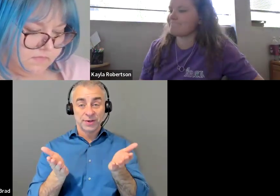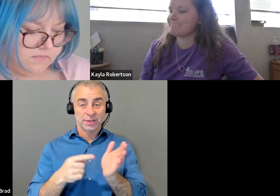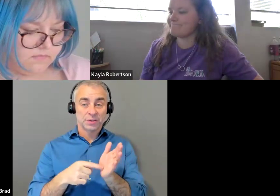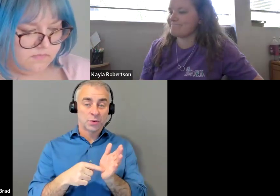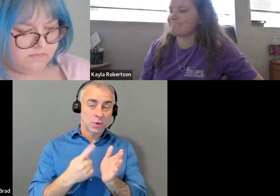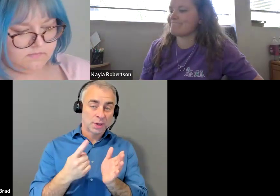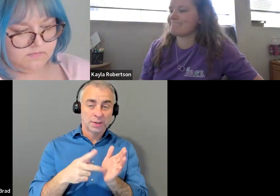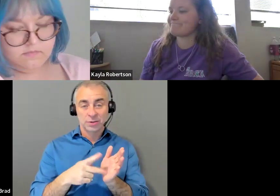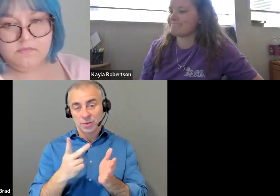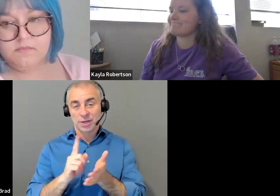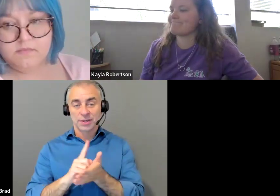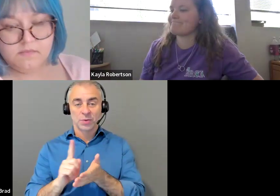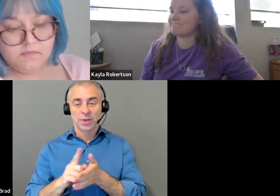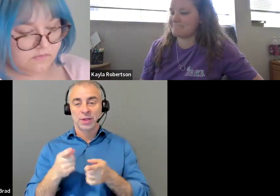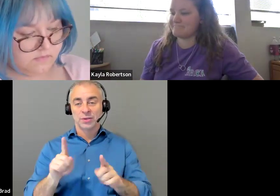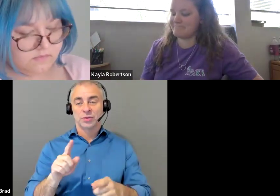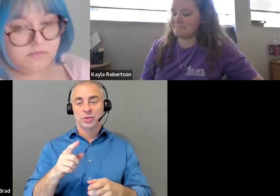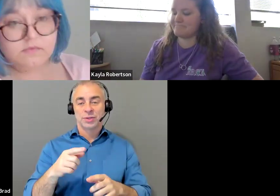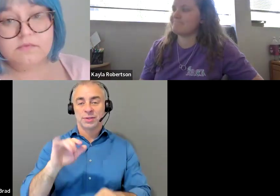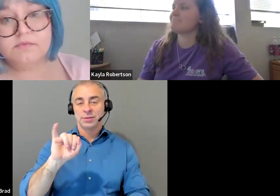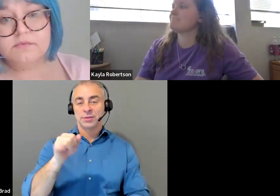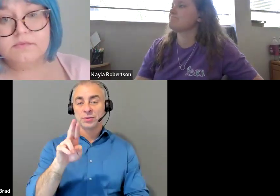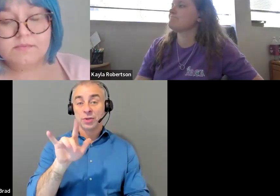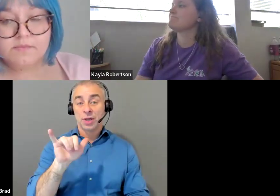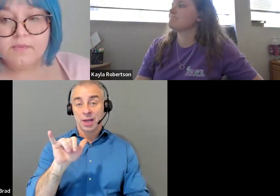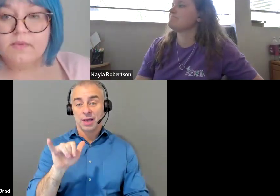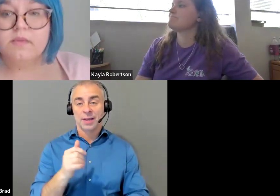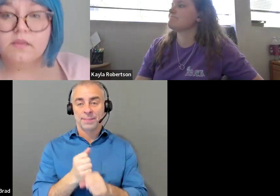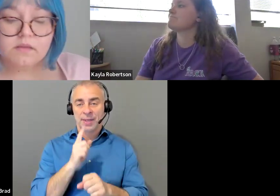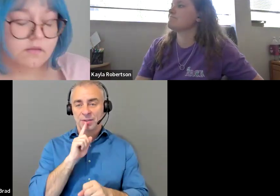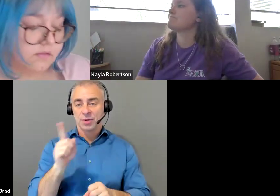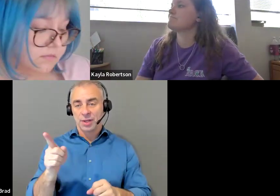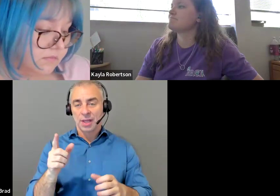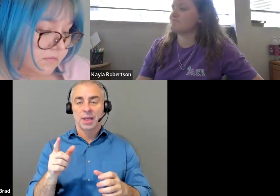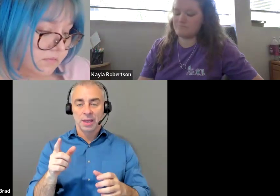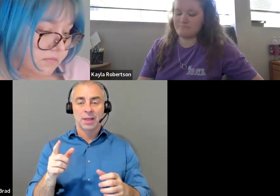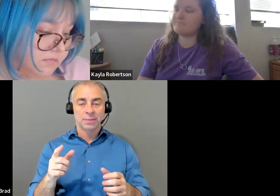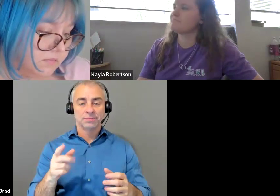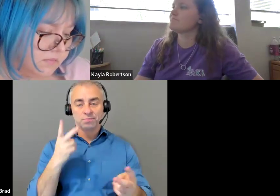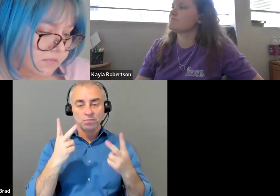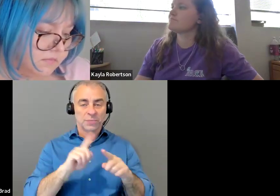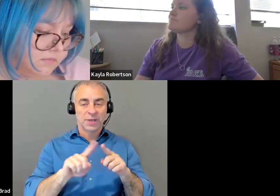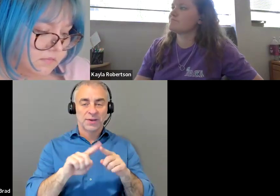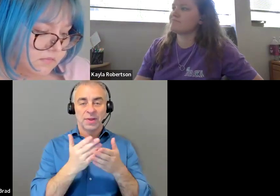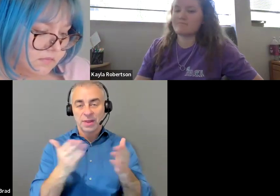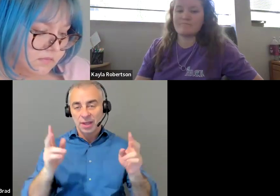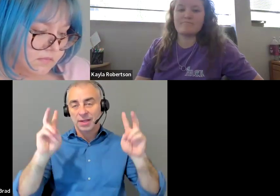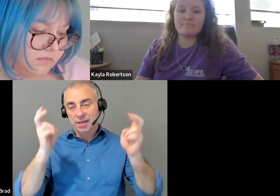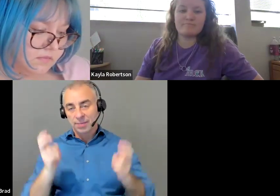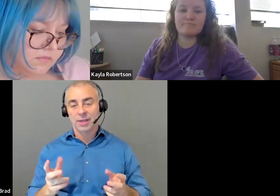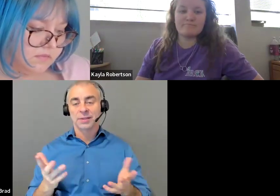twice a week, just during the month of July, just to kind of keep them refreshed with certain things and just focus on certain topics where